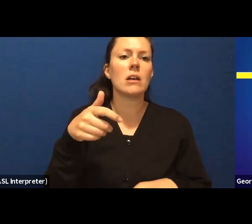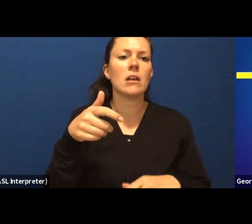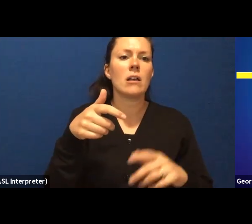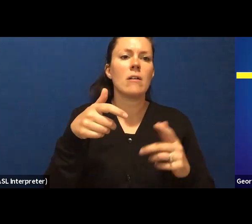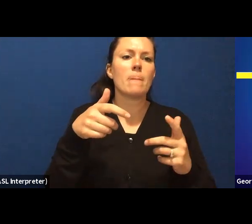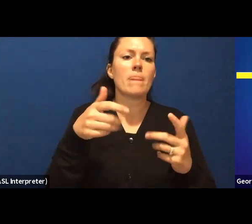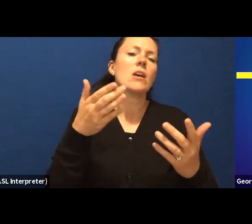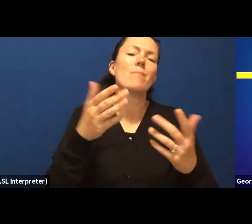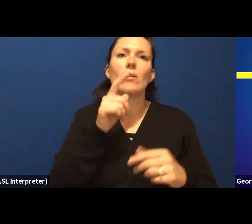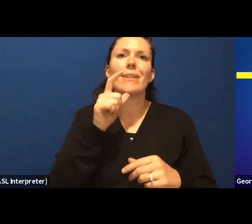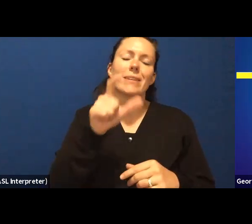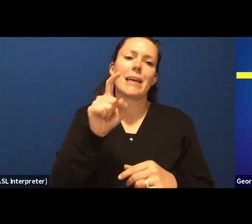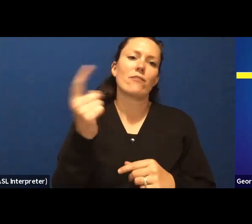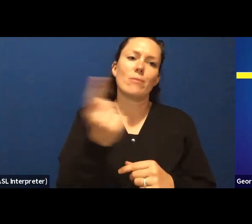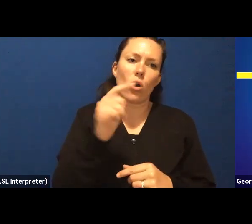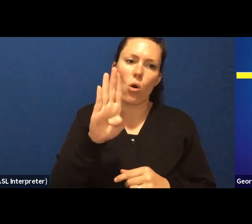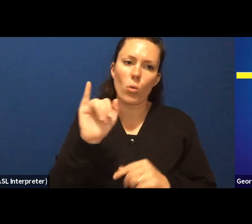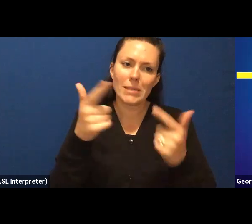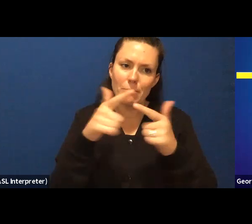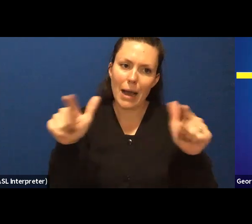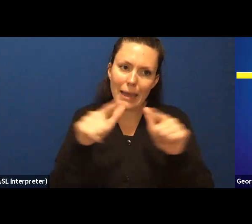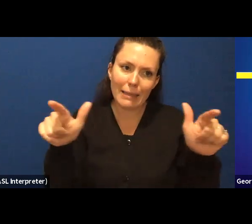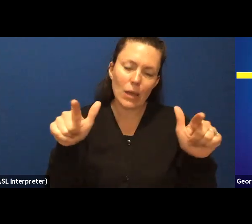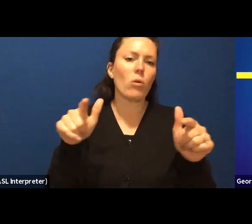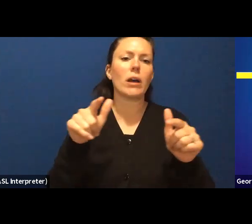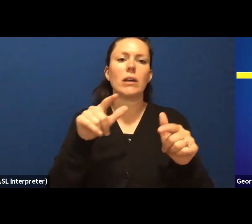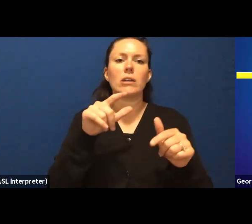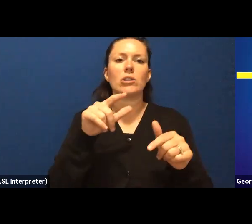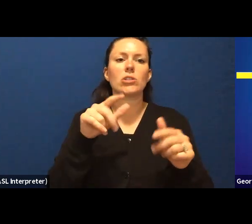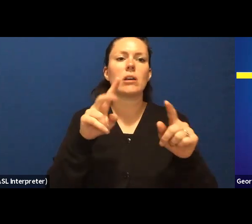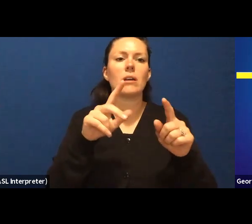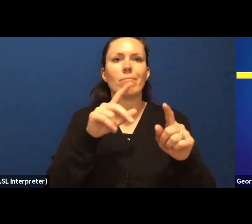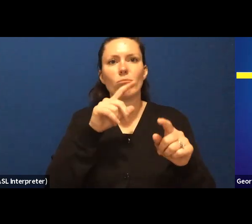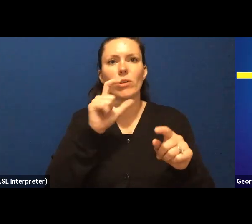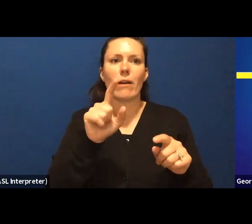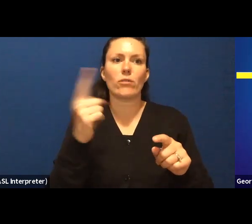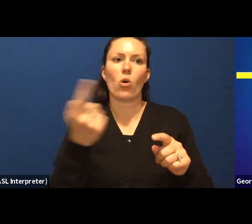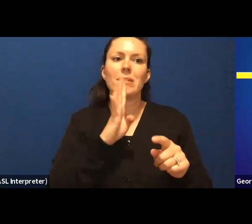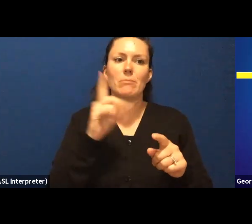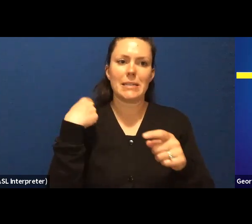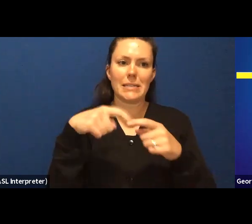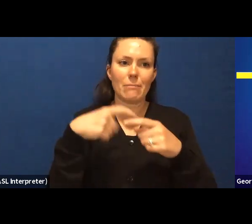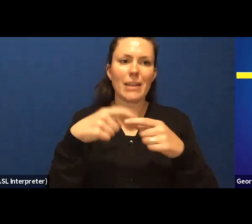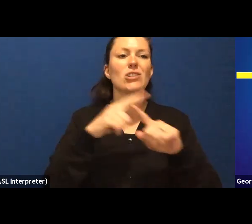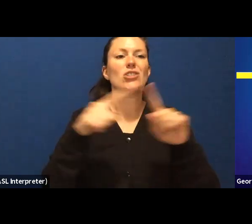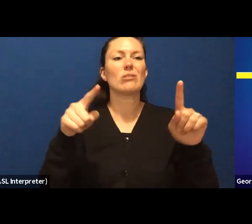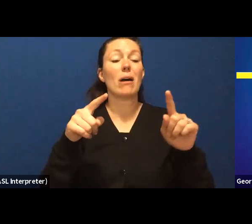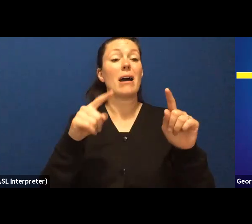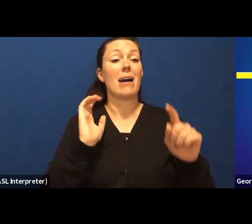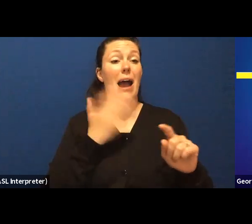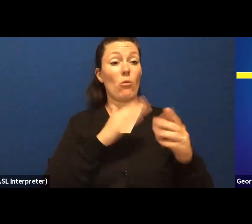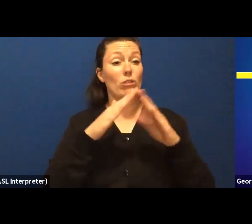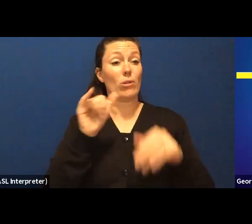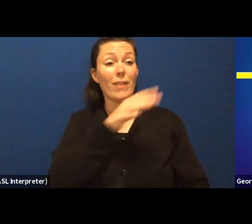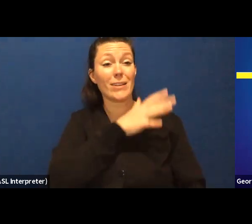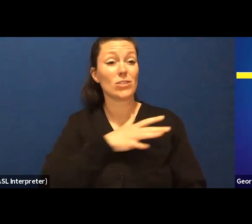always bilingual. We don't have to have it on both English and Spanish. And we're like, well, we live in that community that is rural. We have a lot of